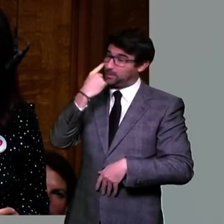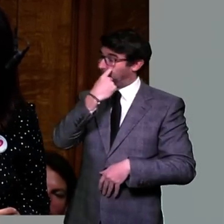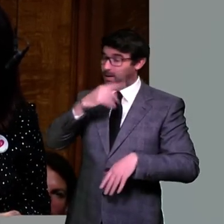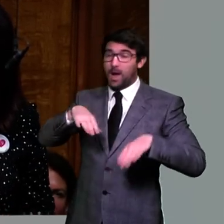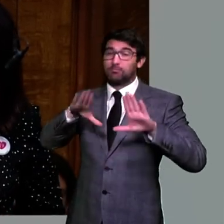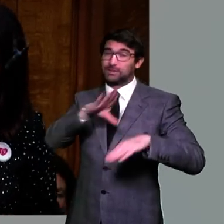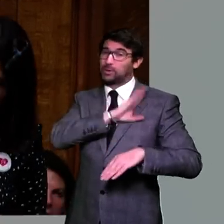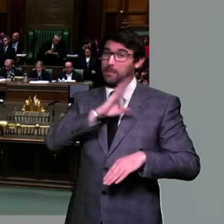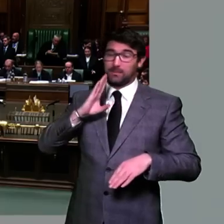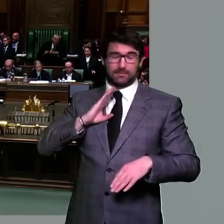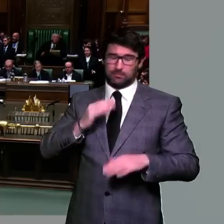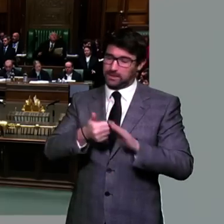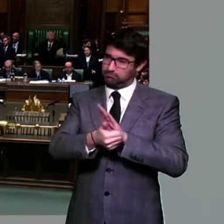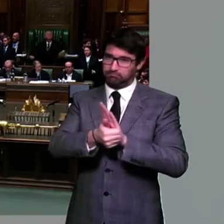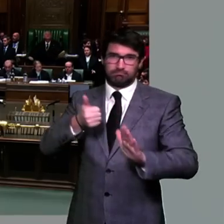UK Armed Forces?